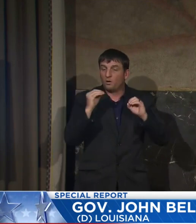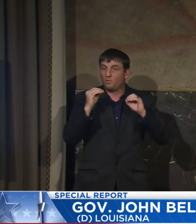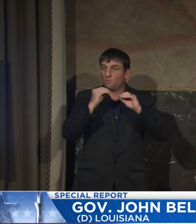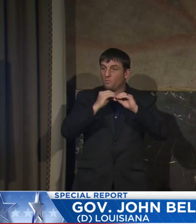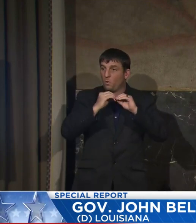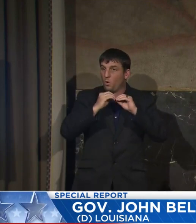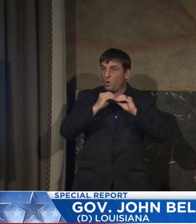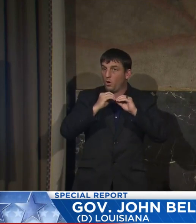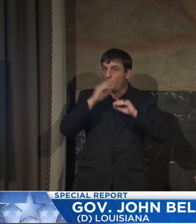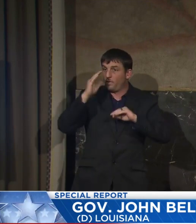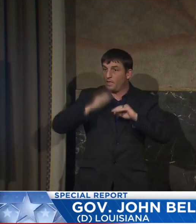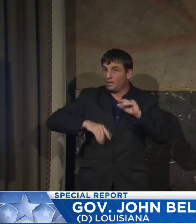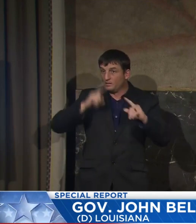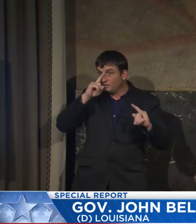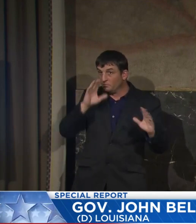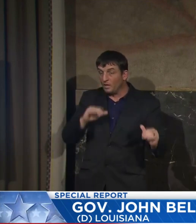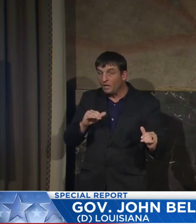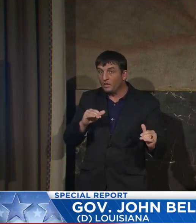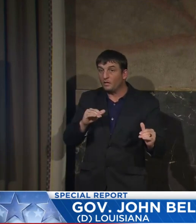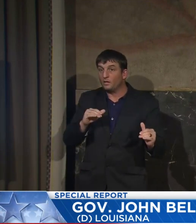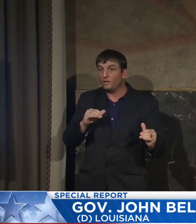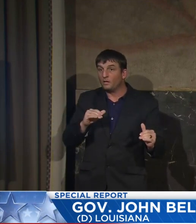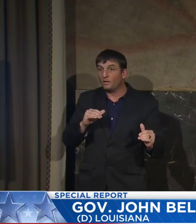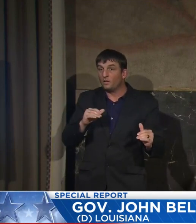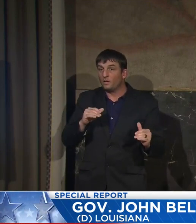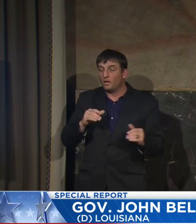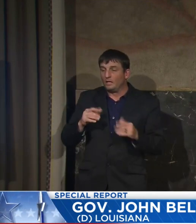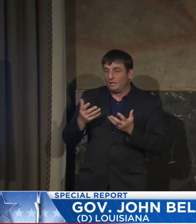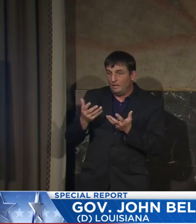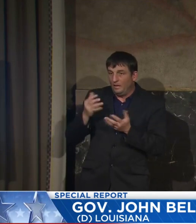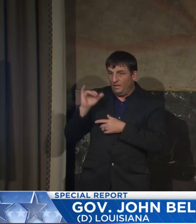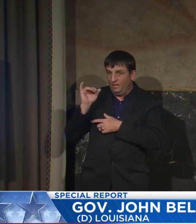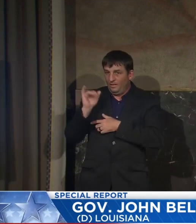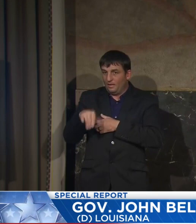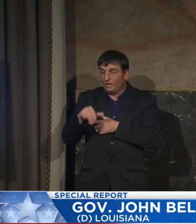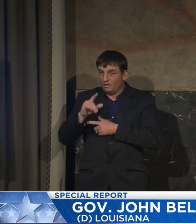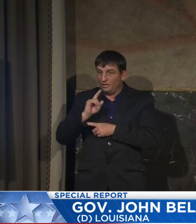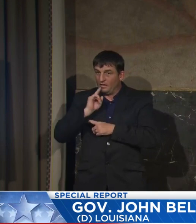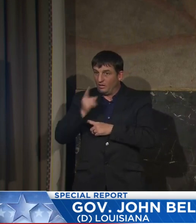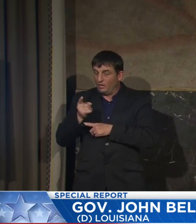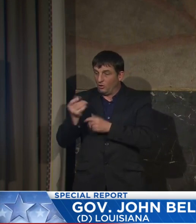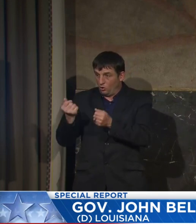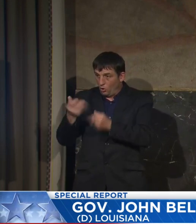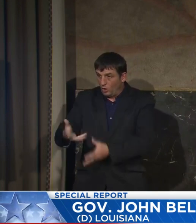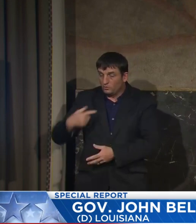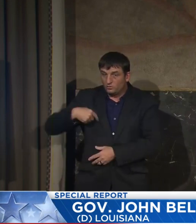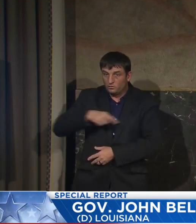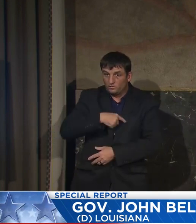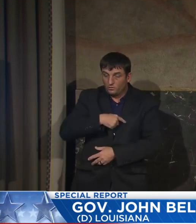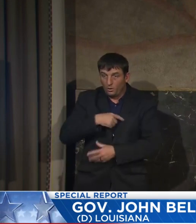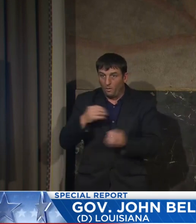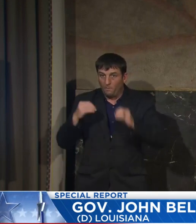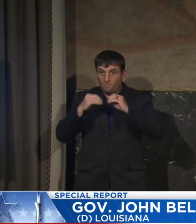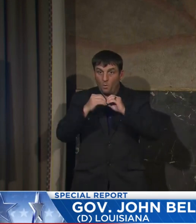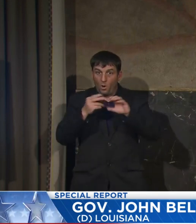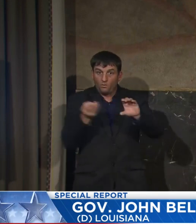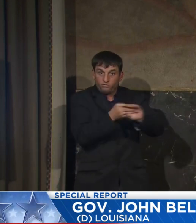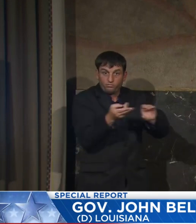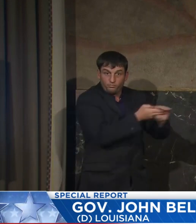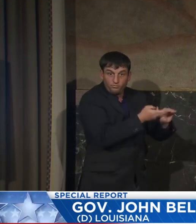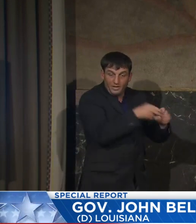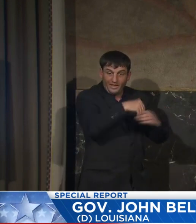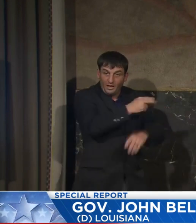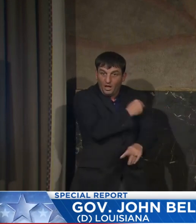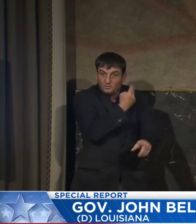increasing your testing capacity that actually caused an increase in hospitalizations, then you've got to take a